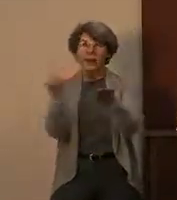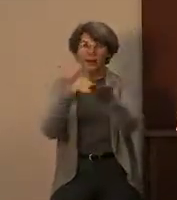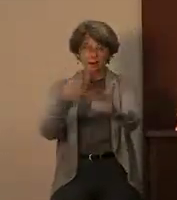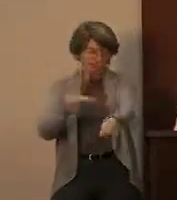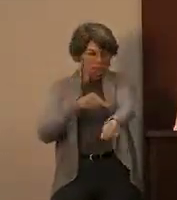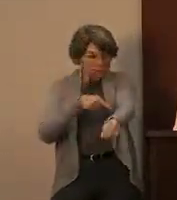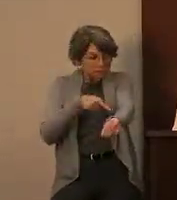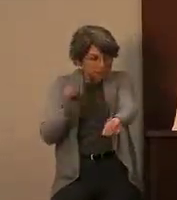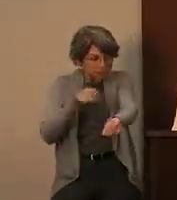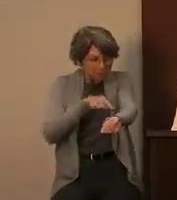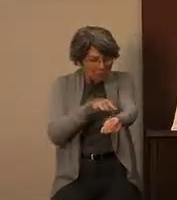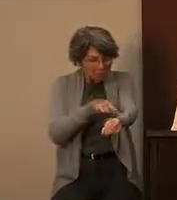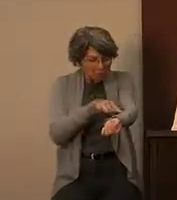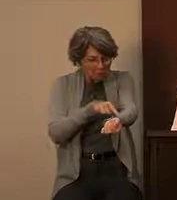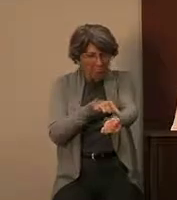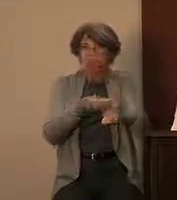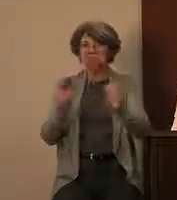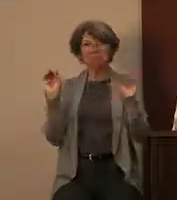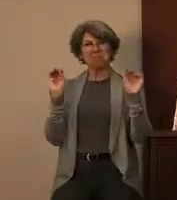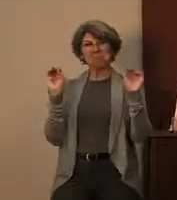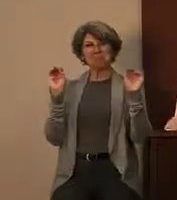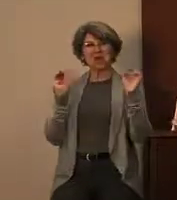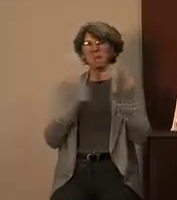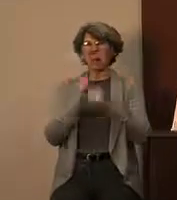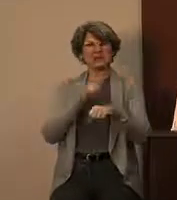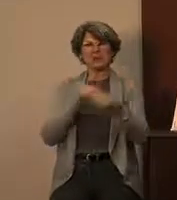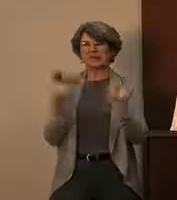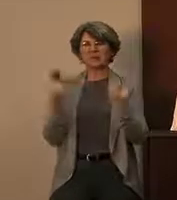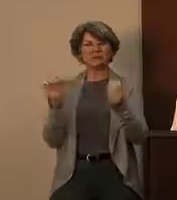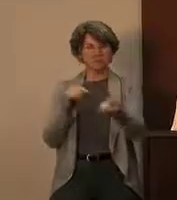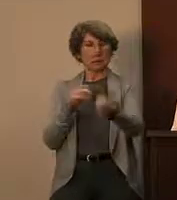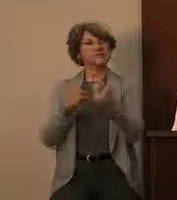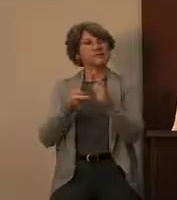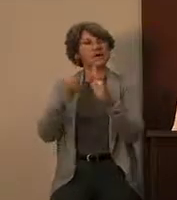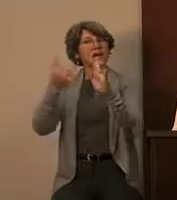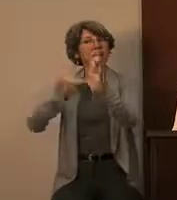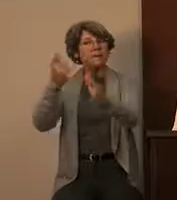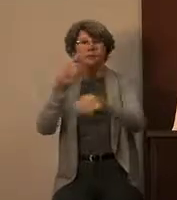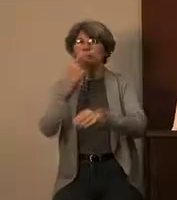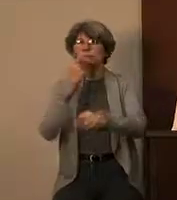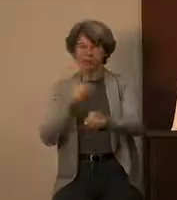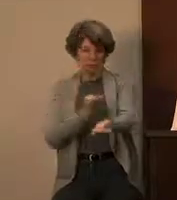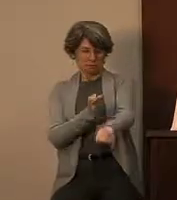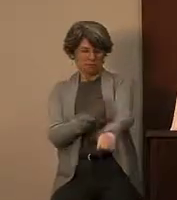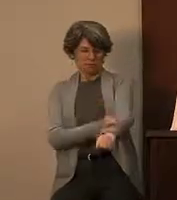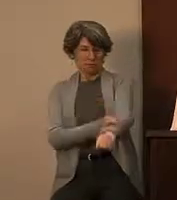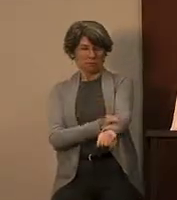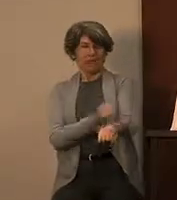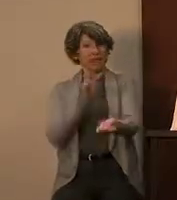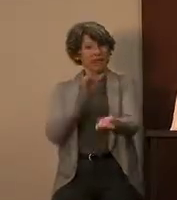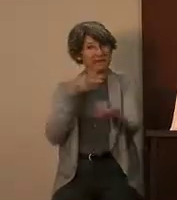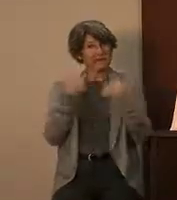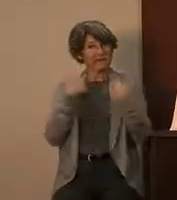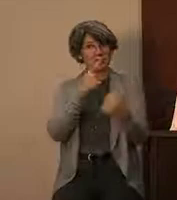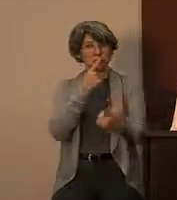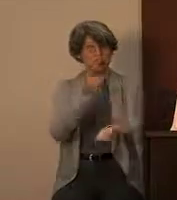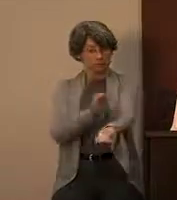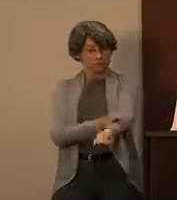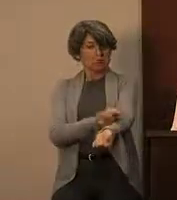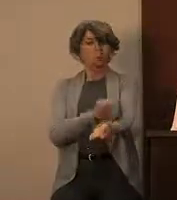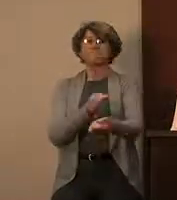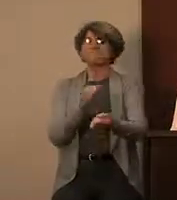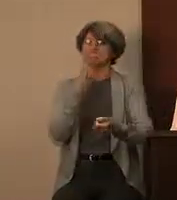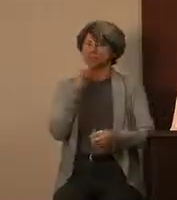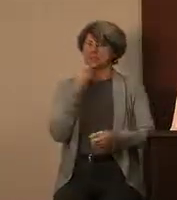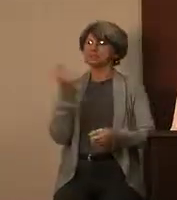no reaction to it. Every once in a while, somebody will get a red spot, and if you ever have that, your providers will tell you to come